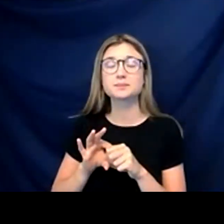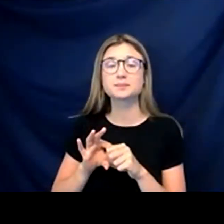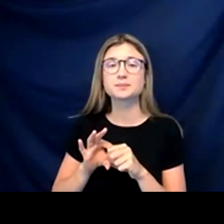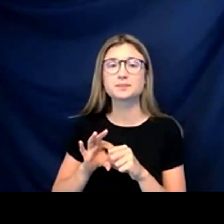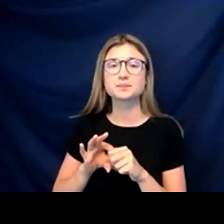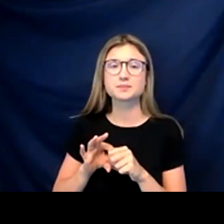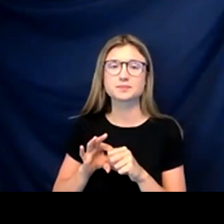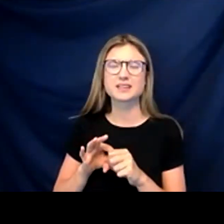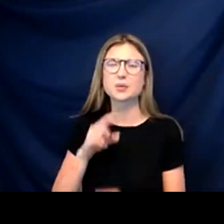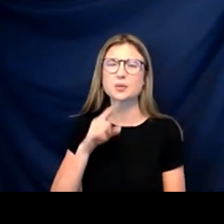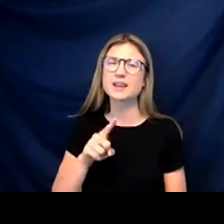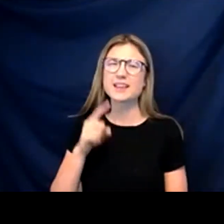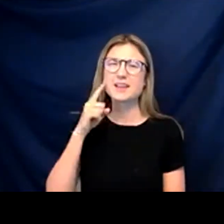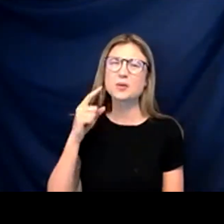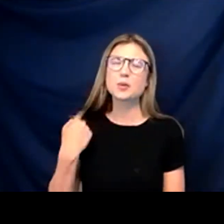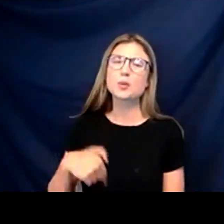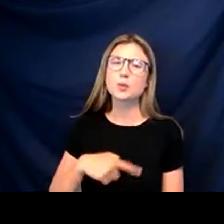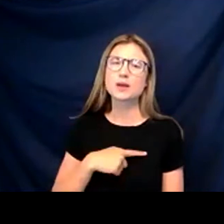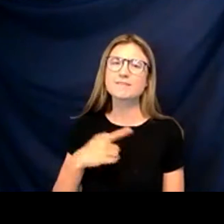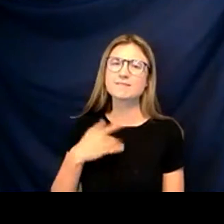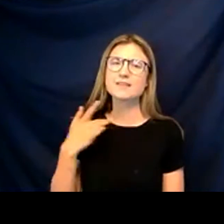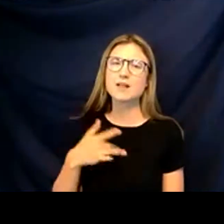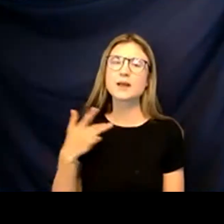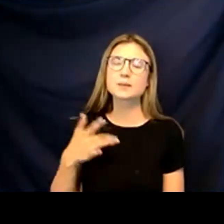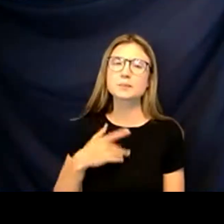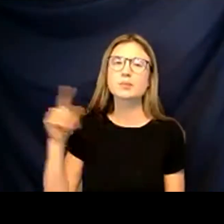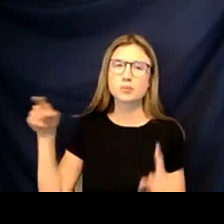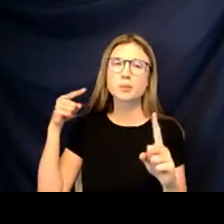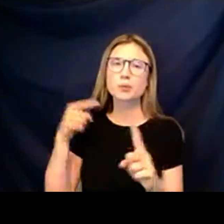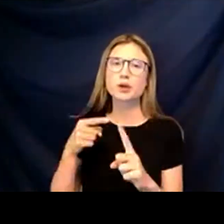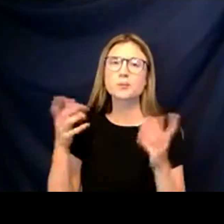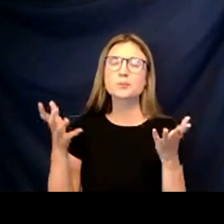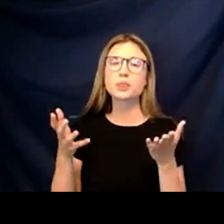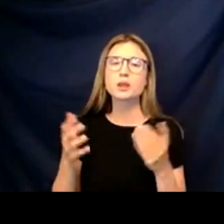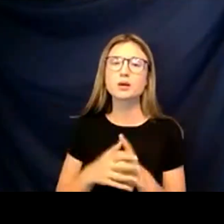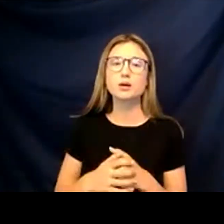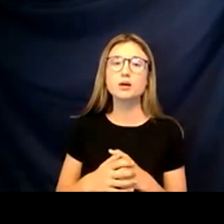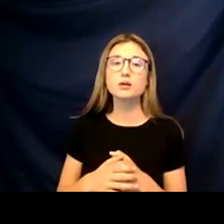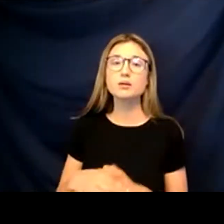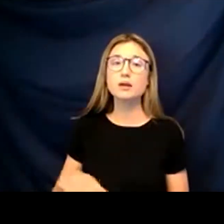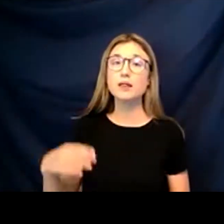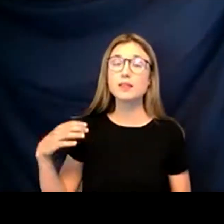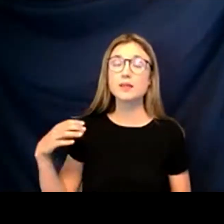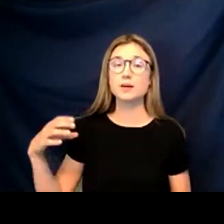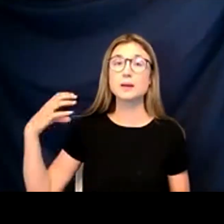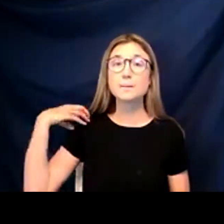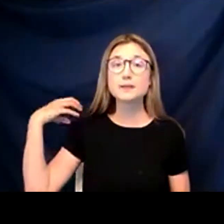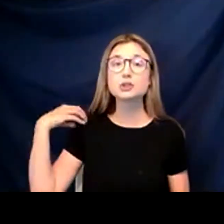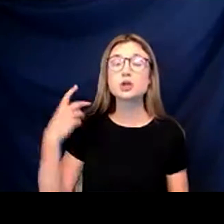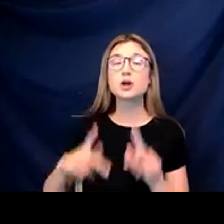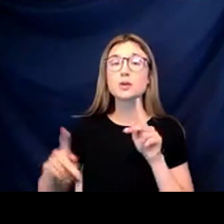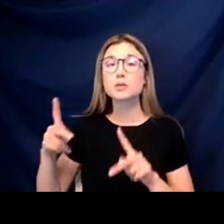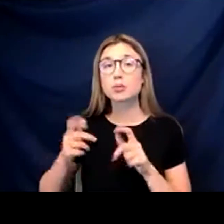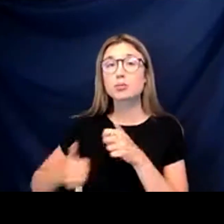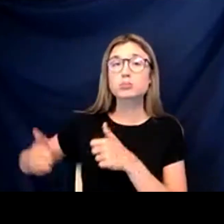Essentially, I think we felt like the bottom line there was that the commissioners and people involved